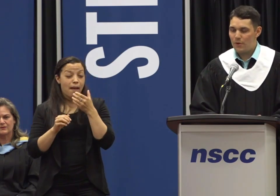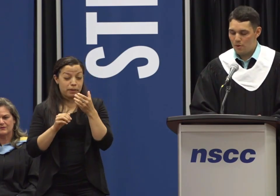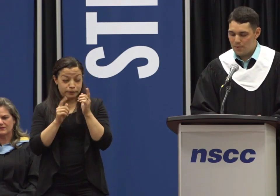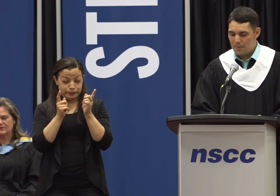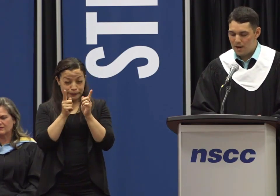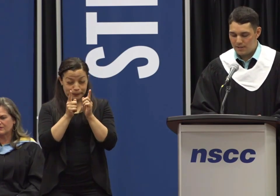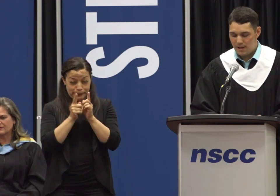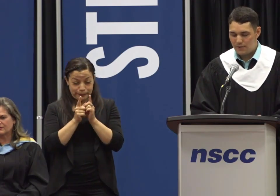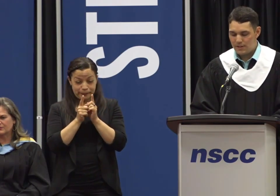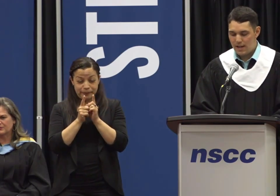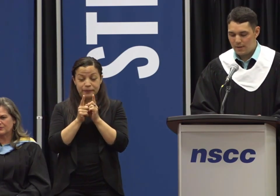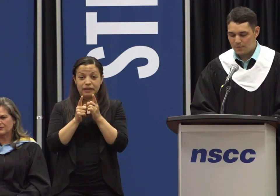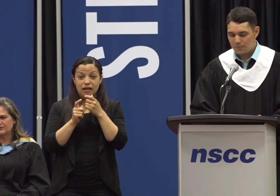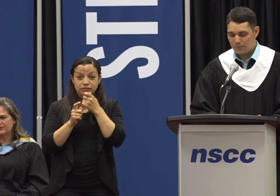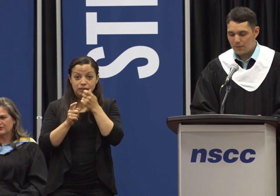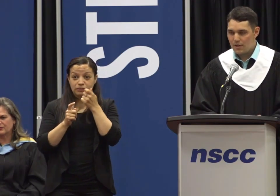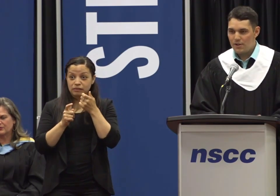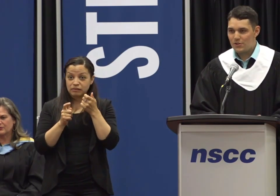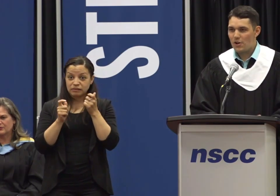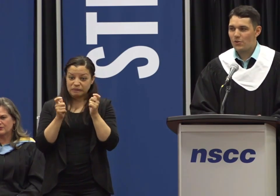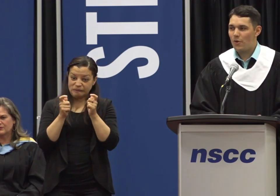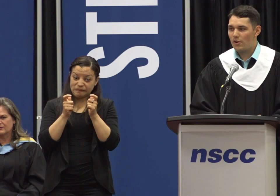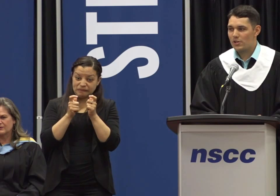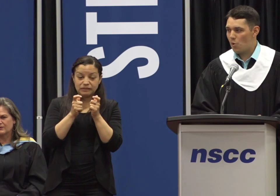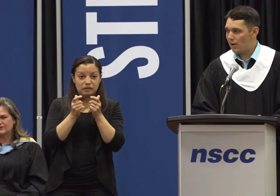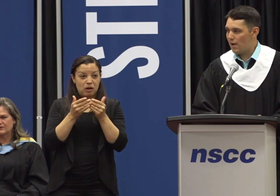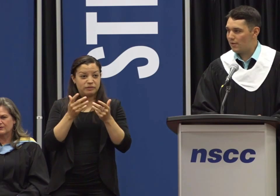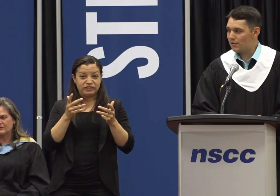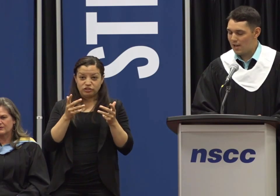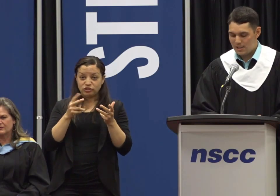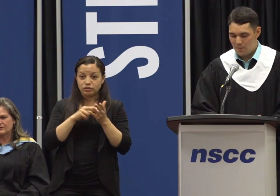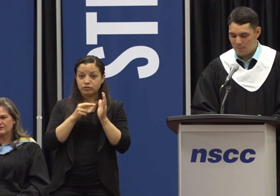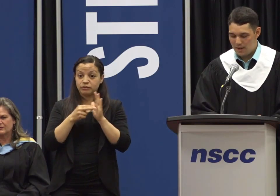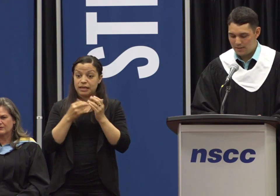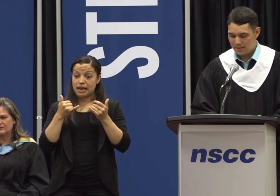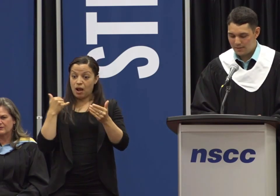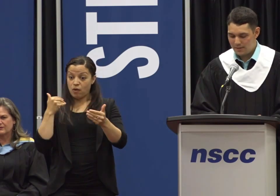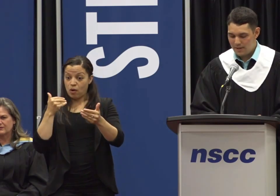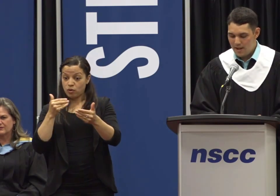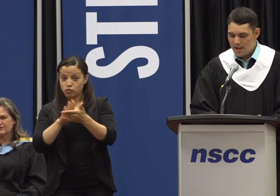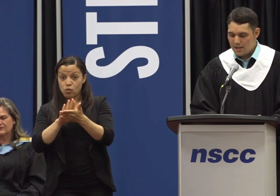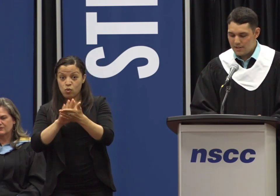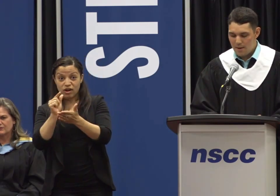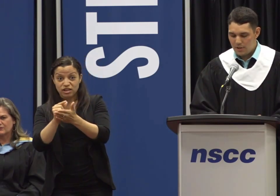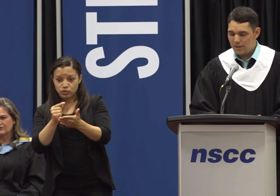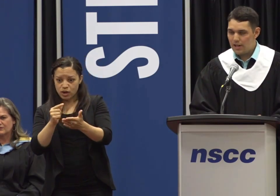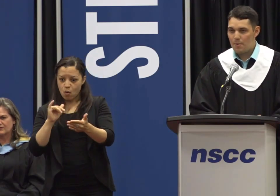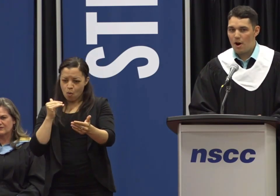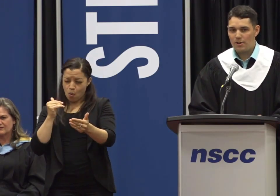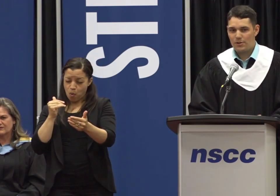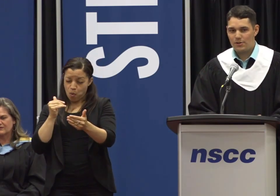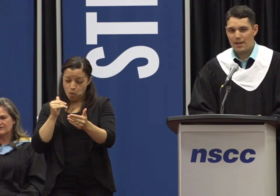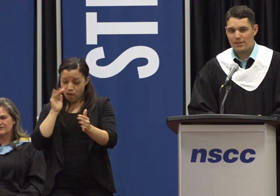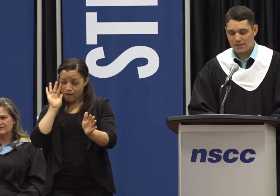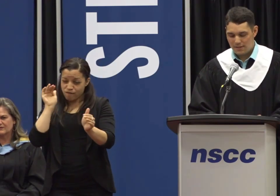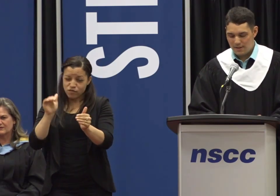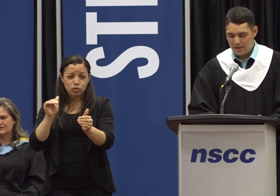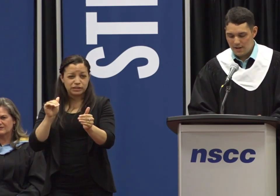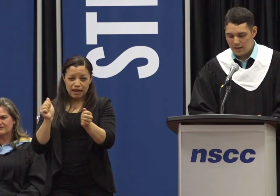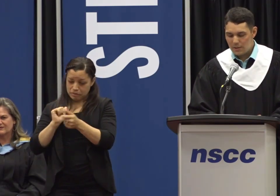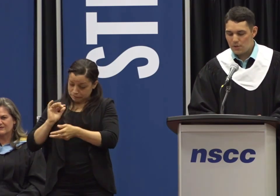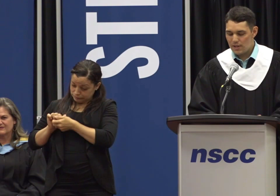fewer and fewer big bites left to take. You start to focus more now on those last small bites. It's time to clean up all the loose